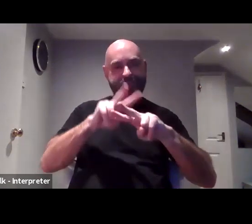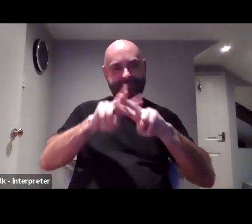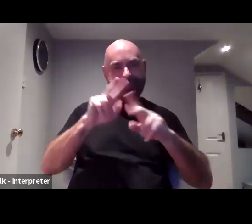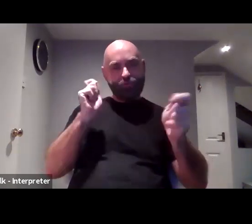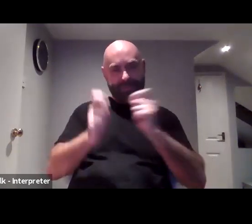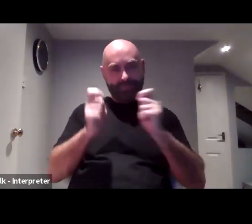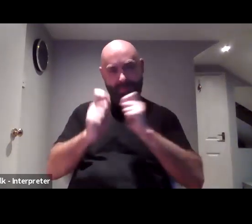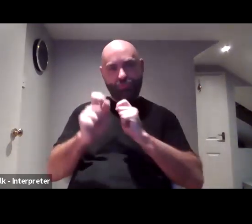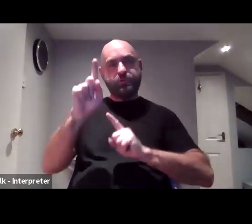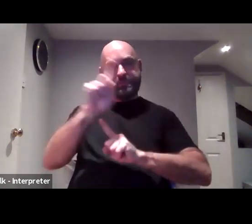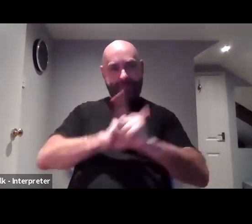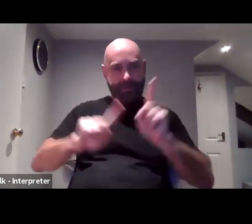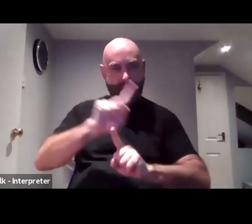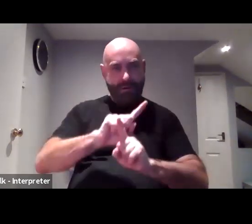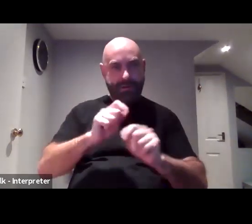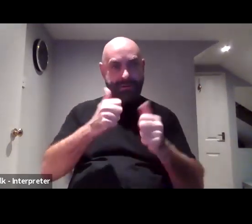#transformationseminars.